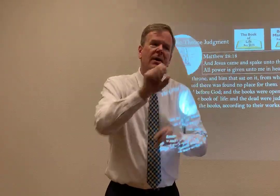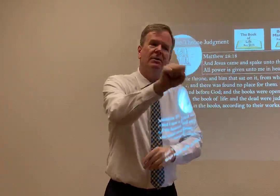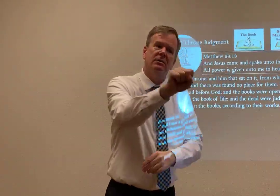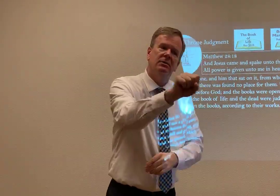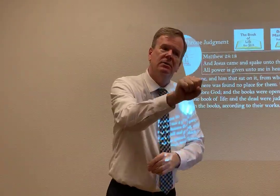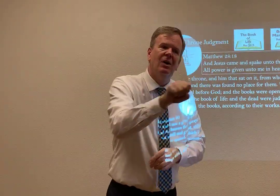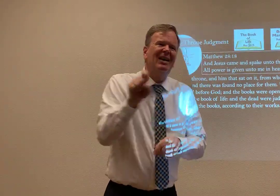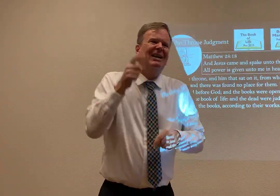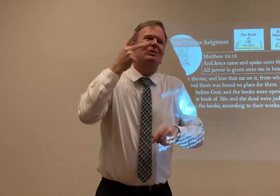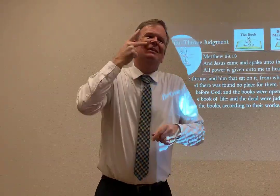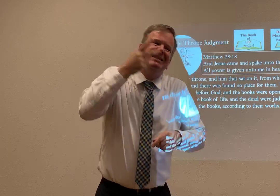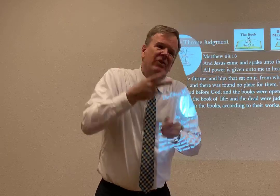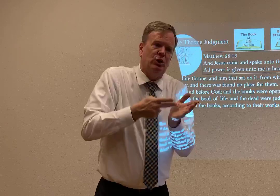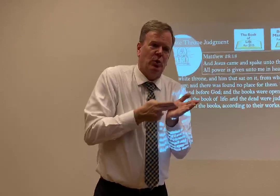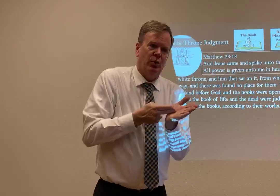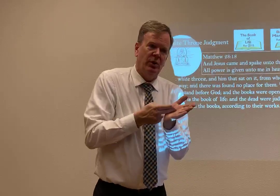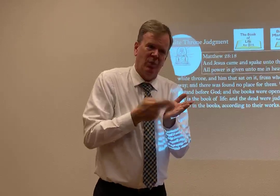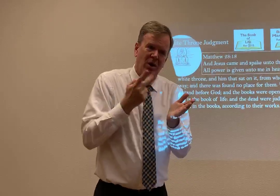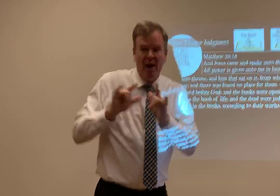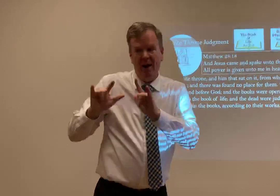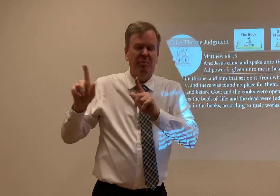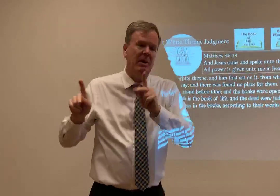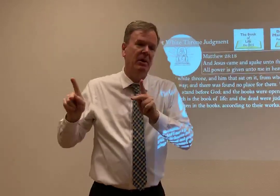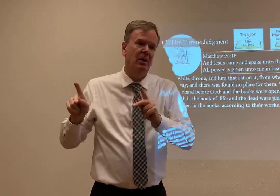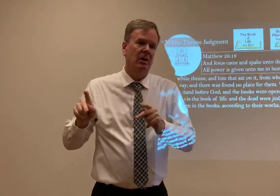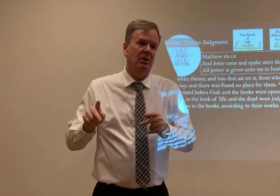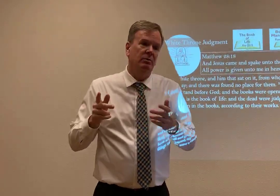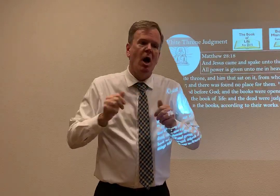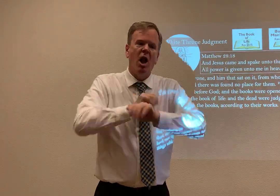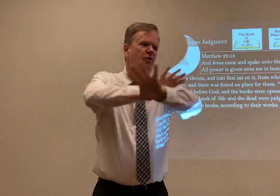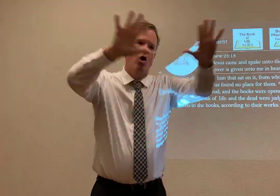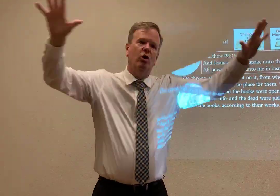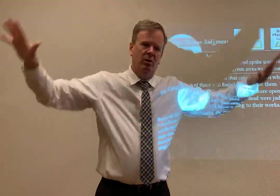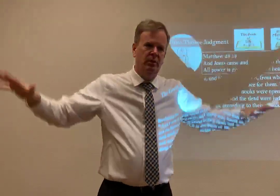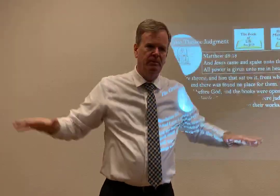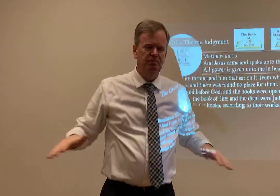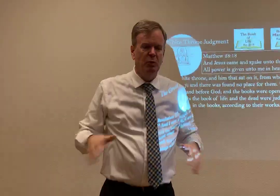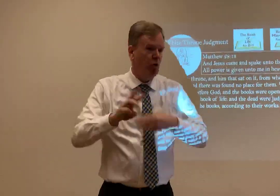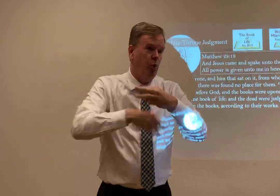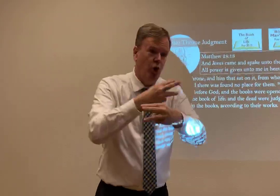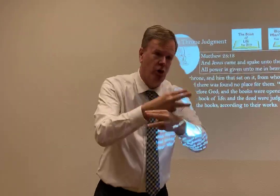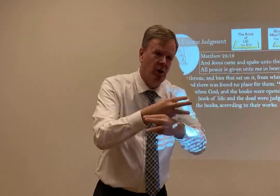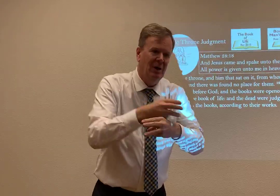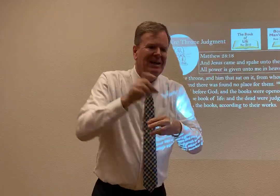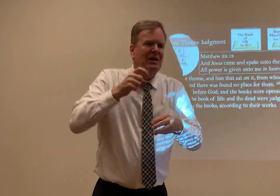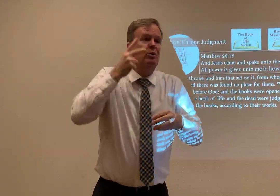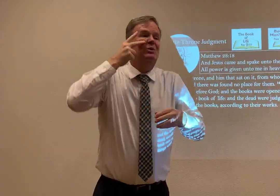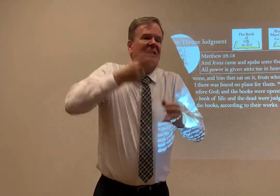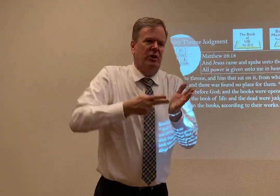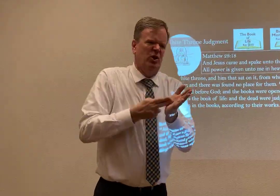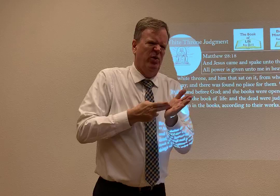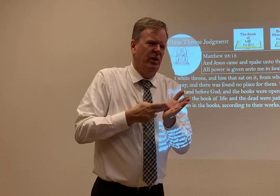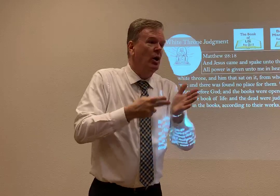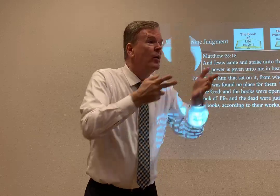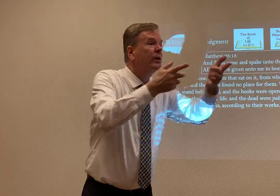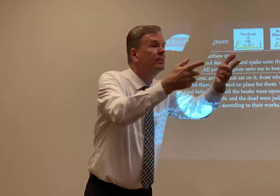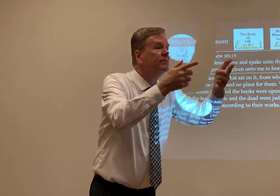And yes, they're good people. But they need to see the truth. I love them. And I love everybody. But they need to see the truth. Everybody is lost and they need to see the